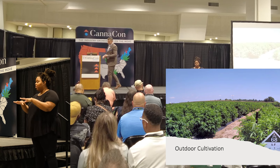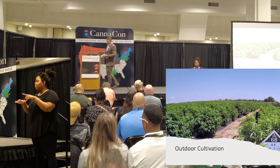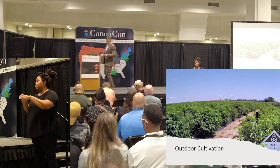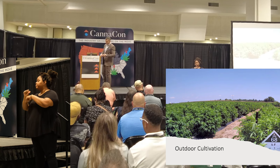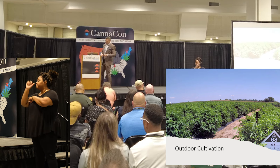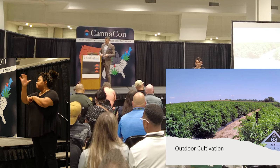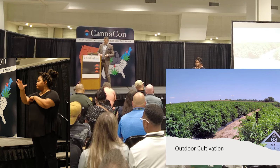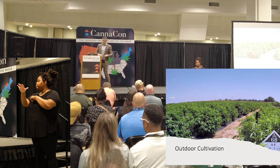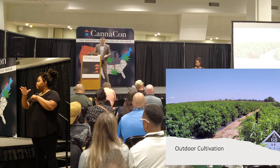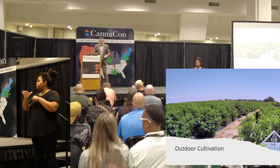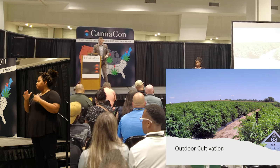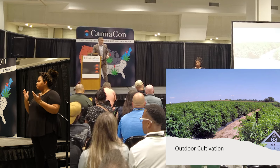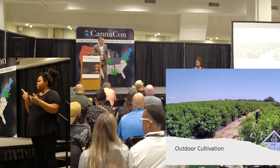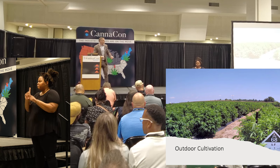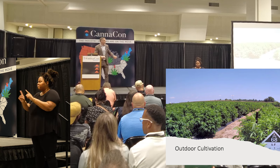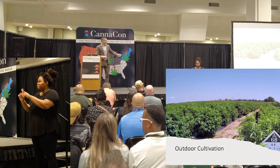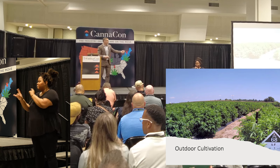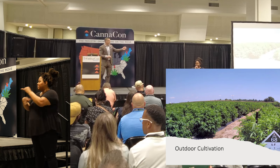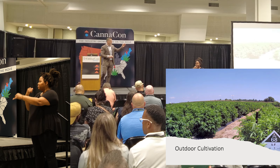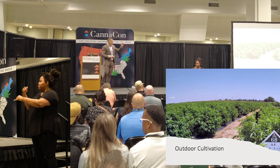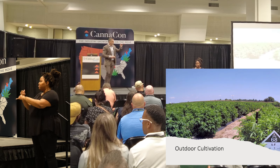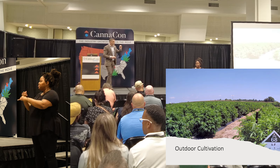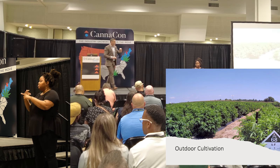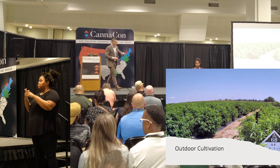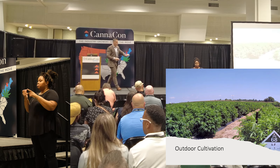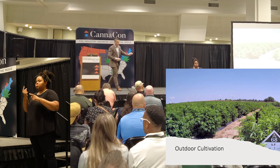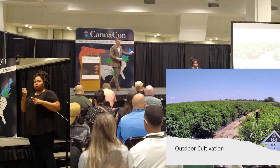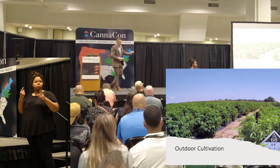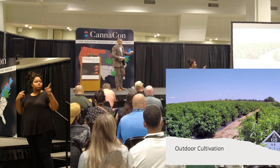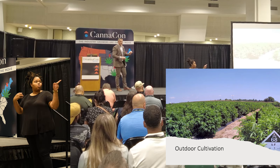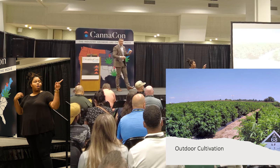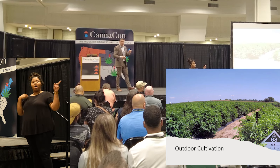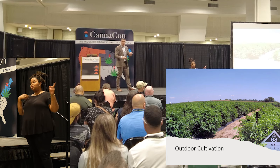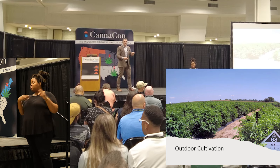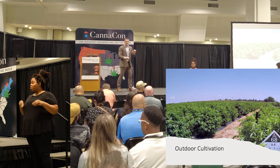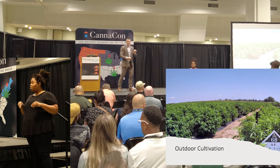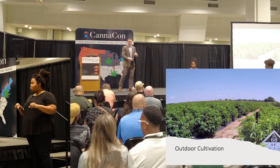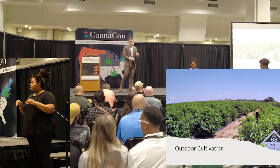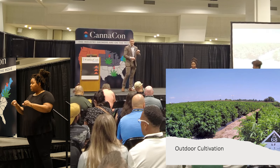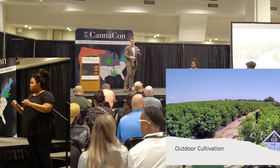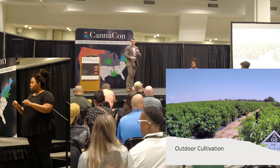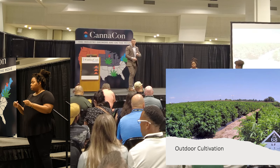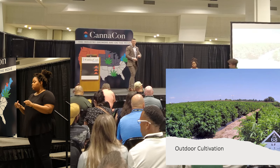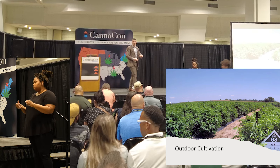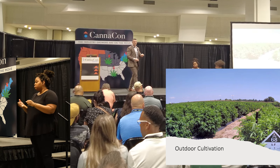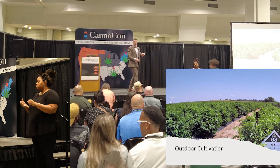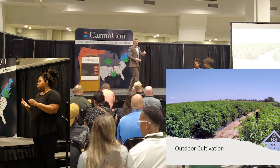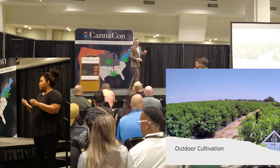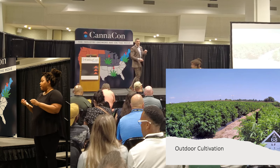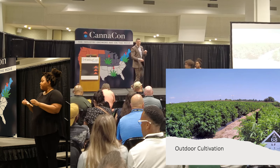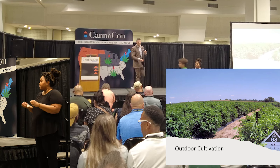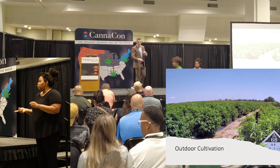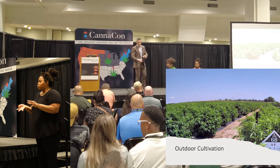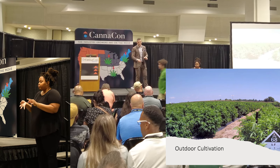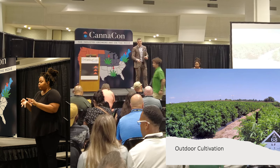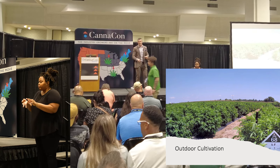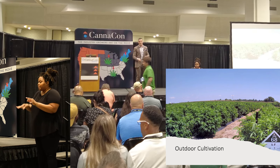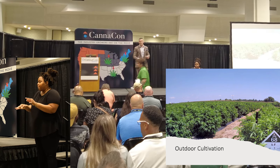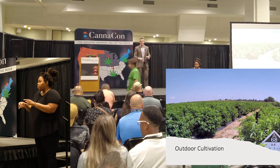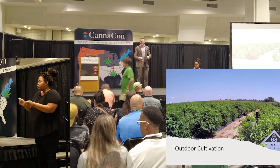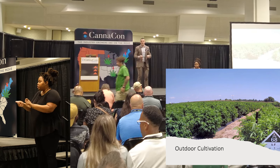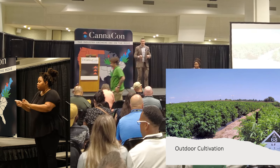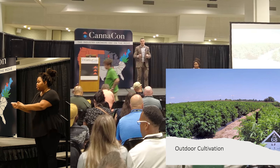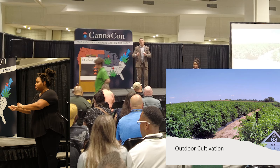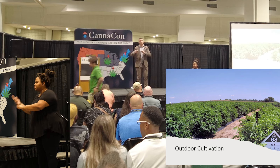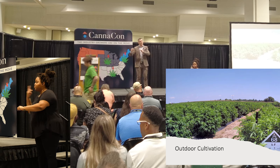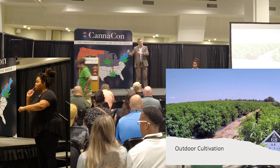right? And when we're looking at things like outdoor cultivation, a few simple changes in the way that a business can set